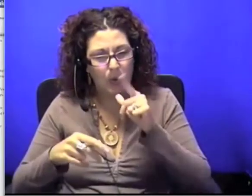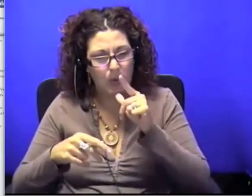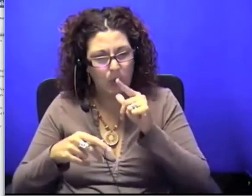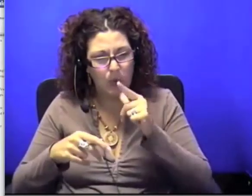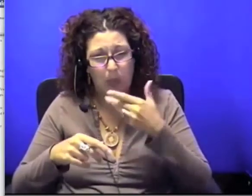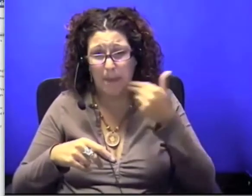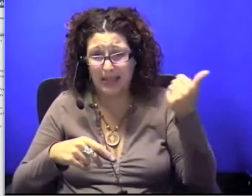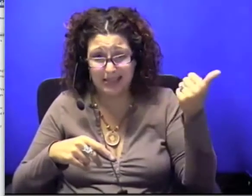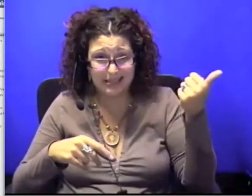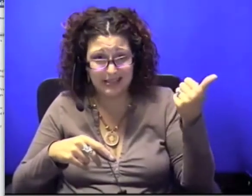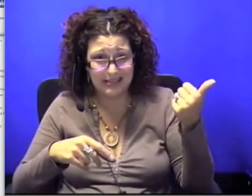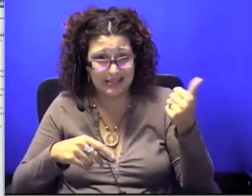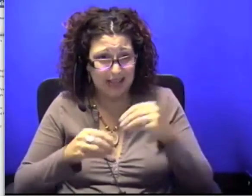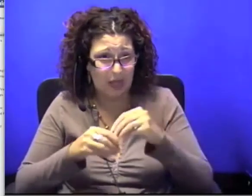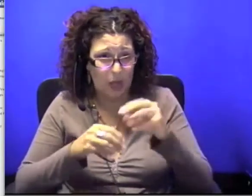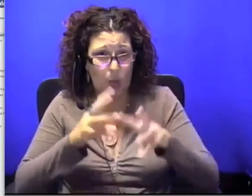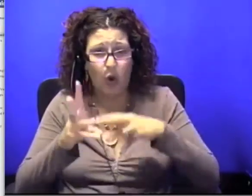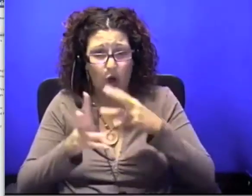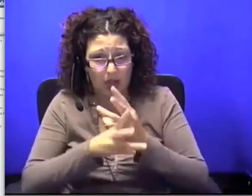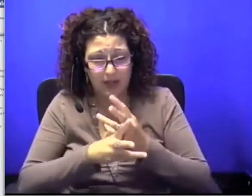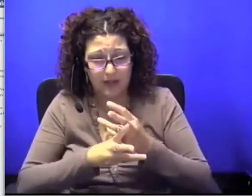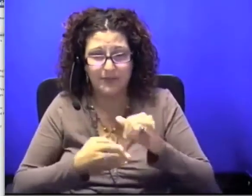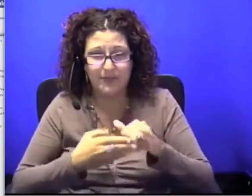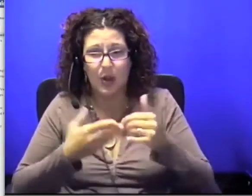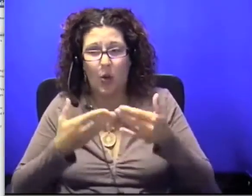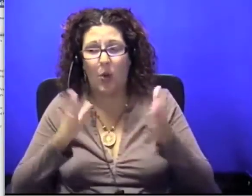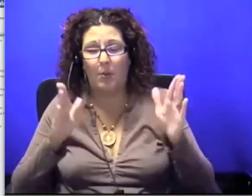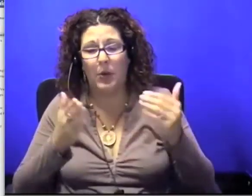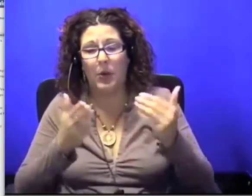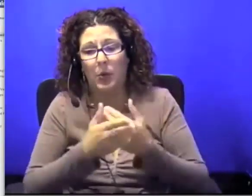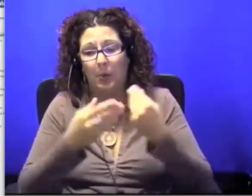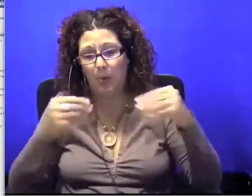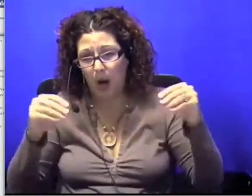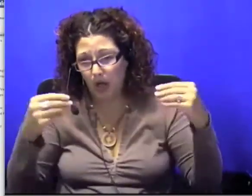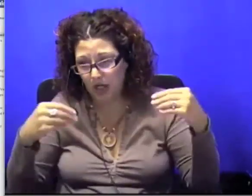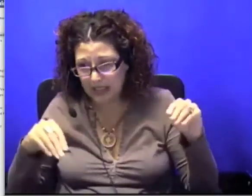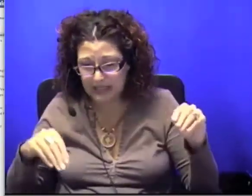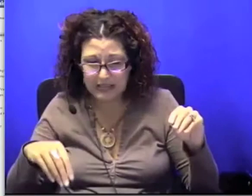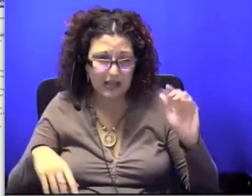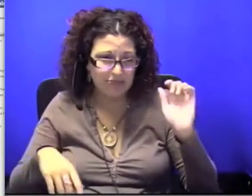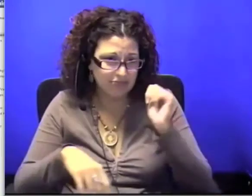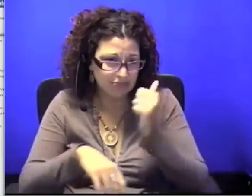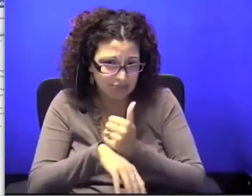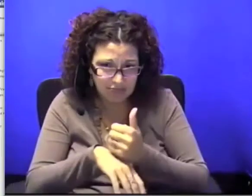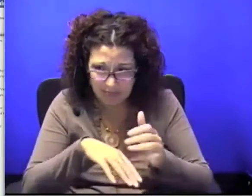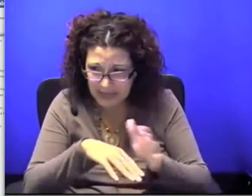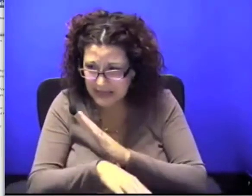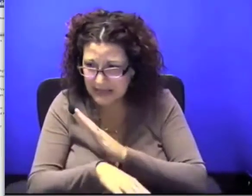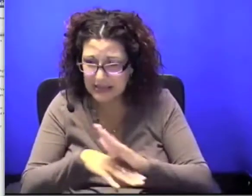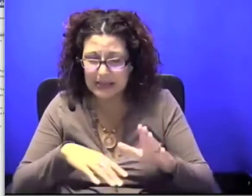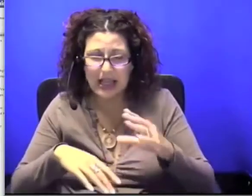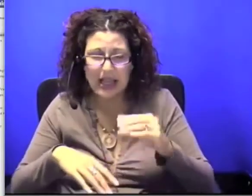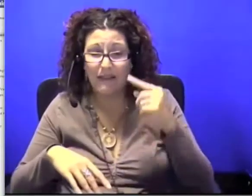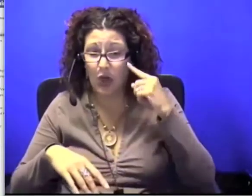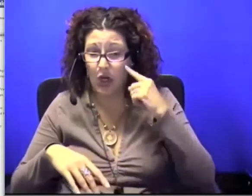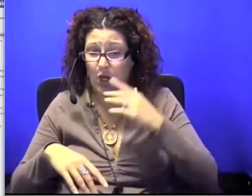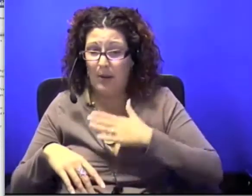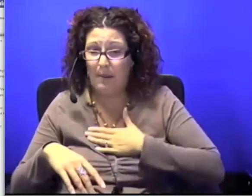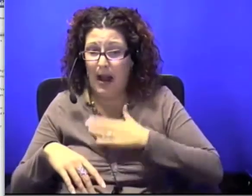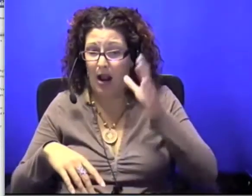of people who are the very best trained in the world that can open all new markets and bring out all new divisions. And, if you've